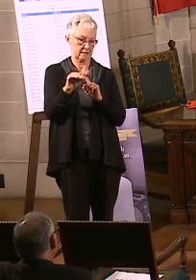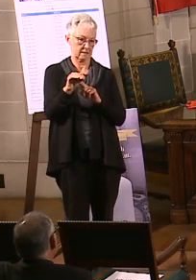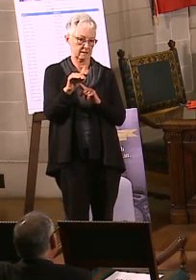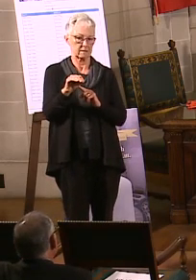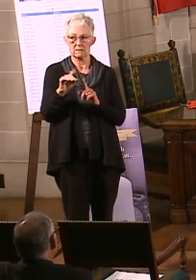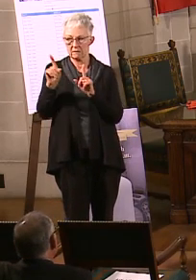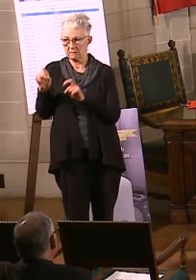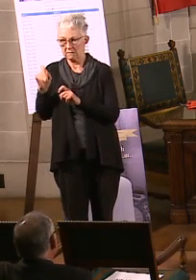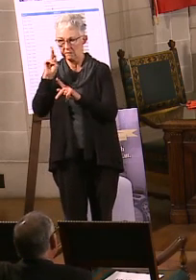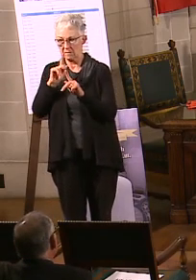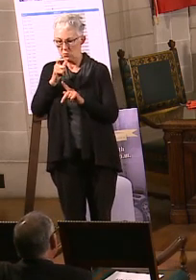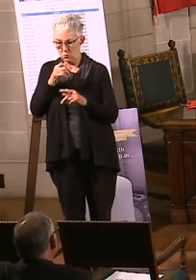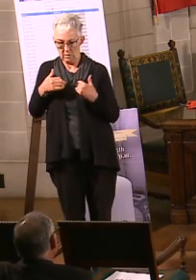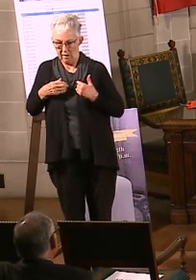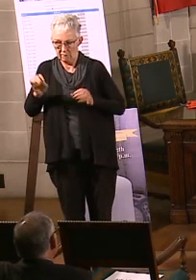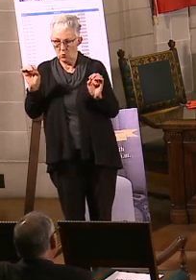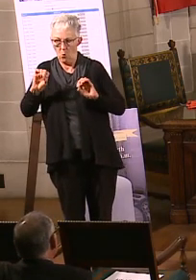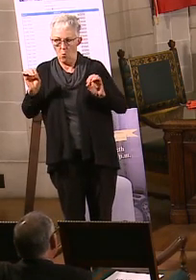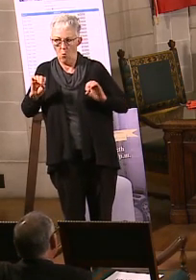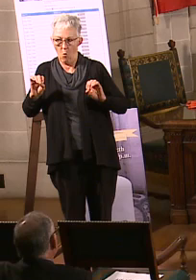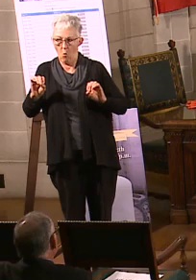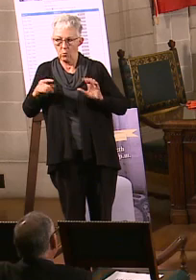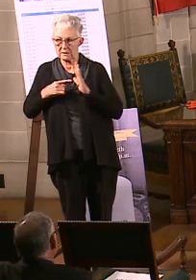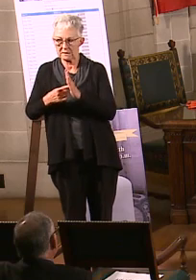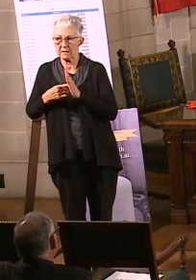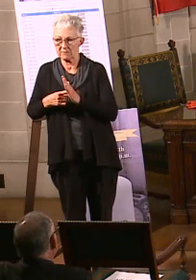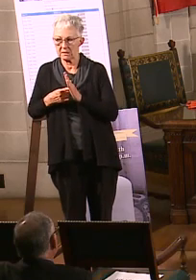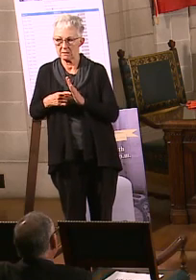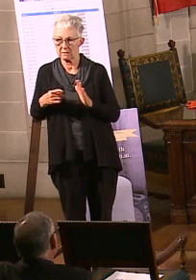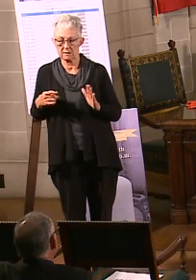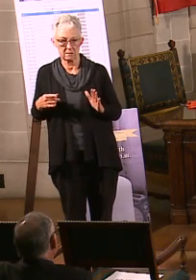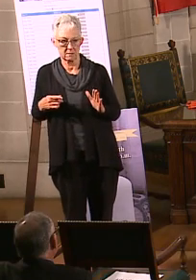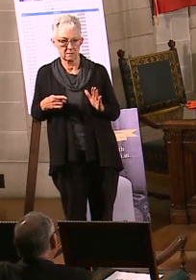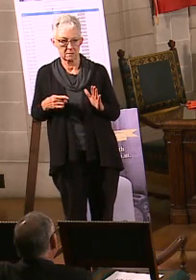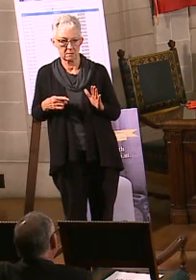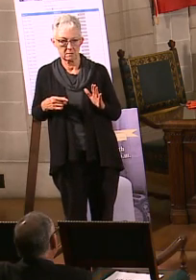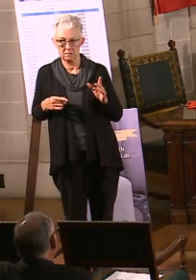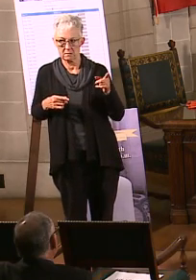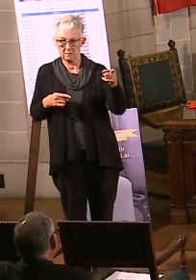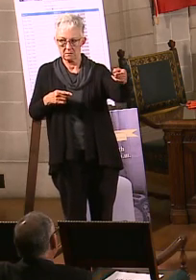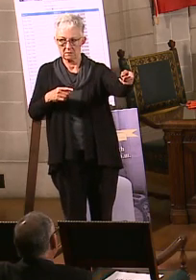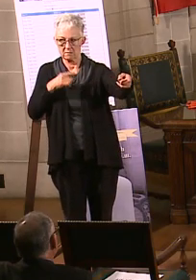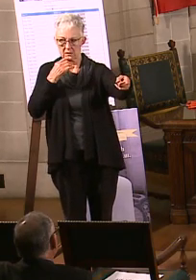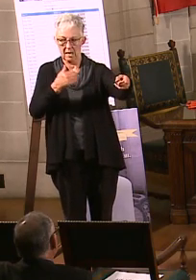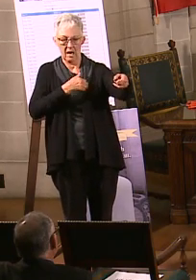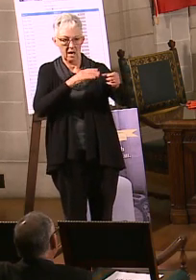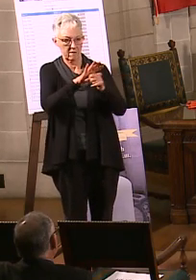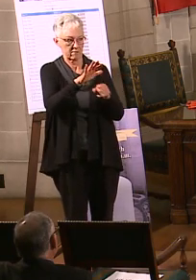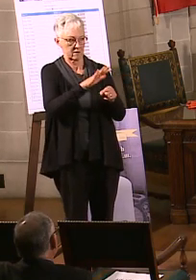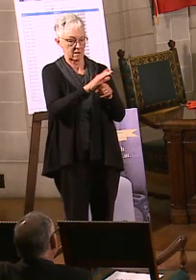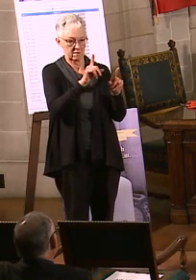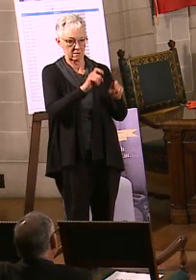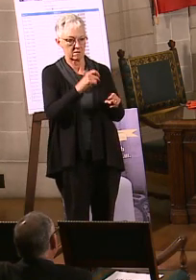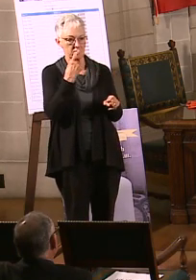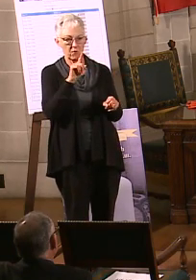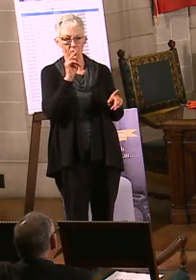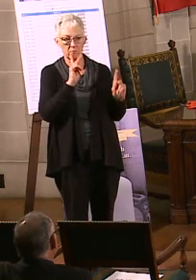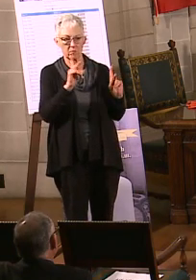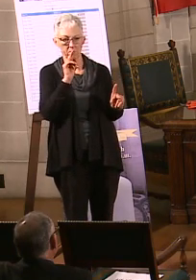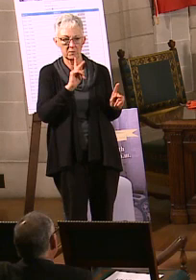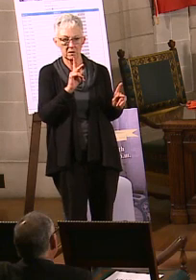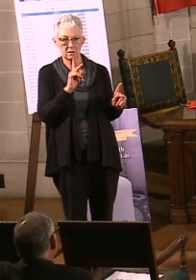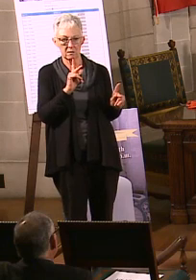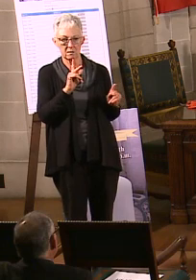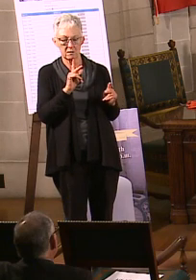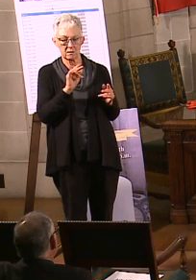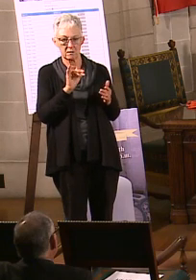get people who generally test less positive. So, Are we, do we have enough tests for the people that,